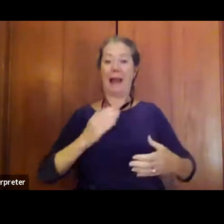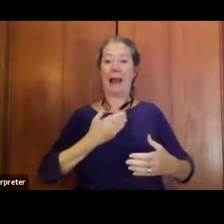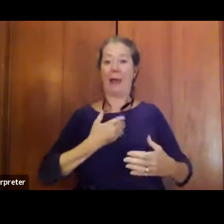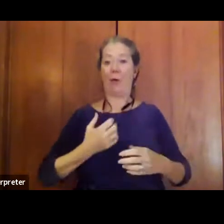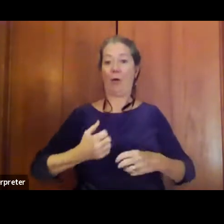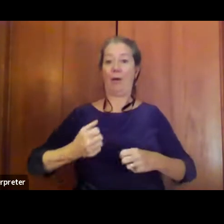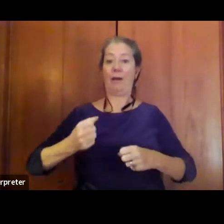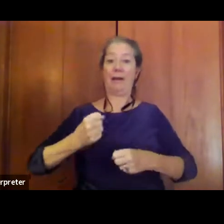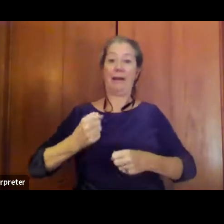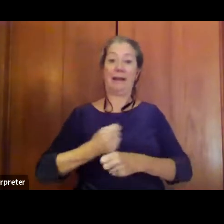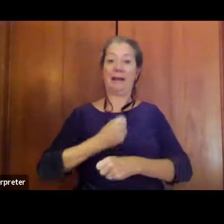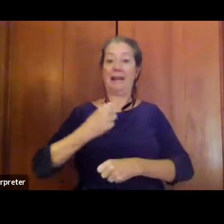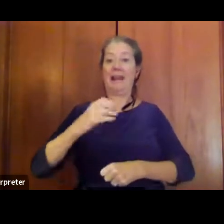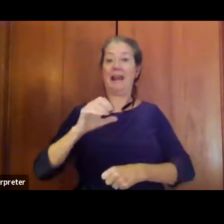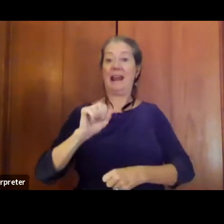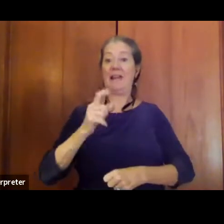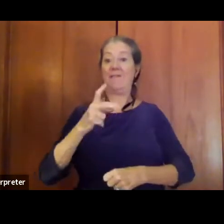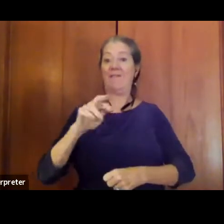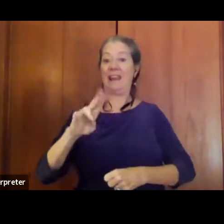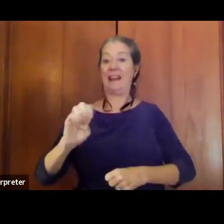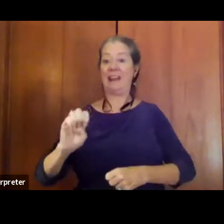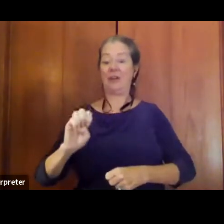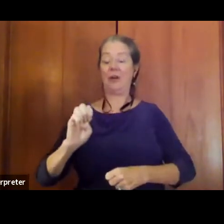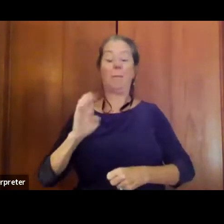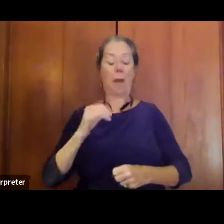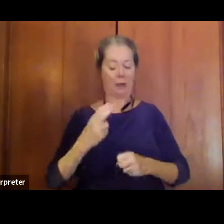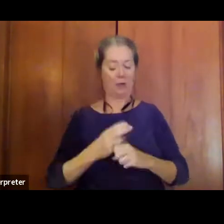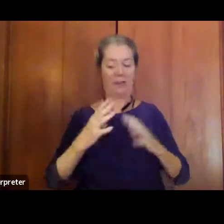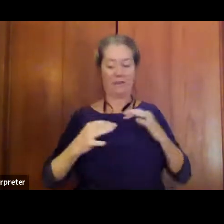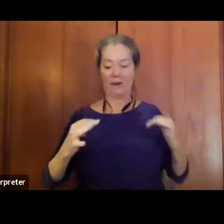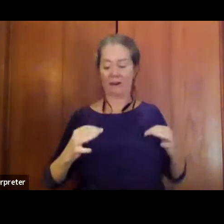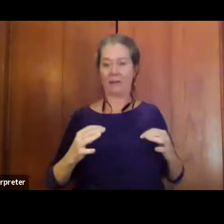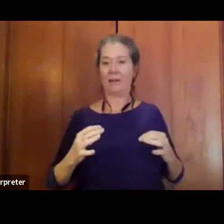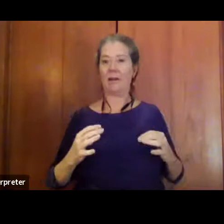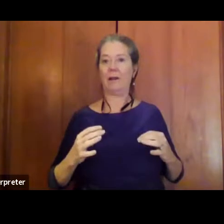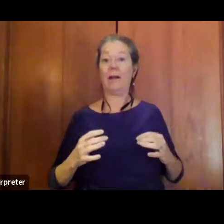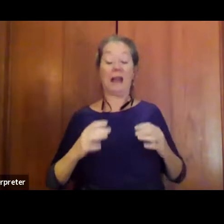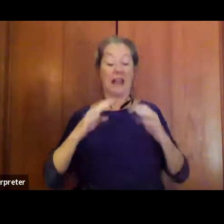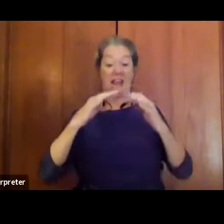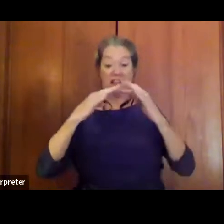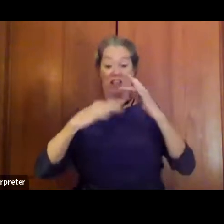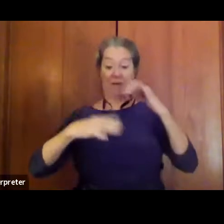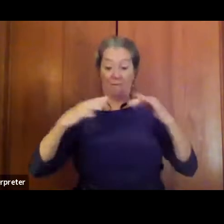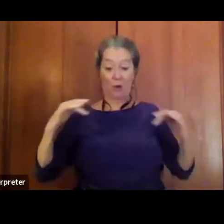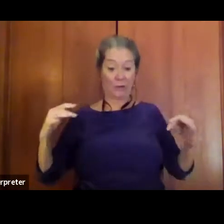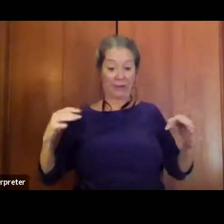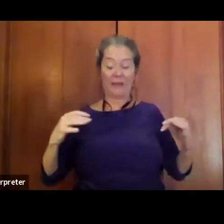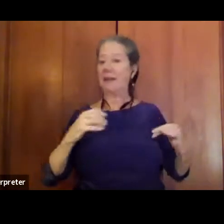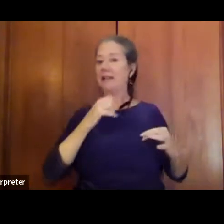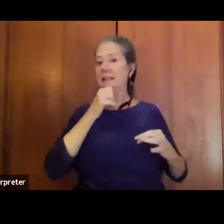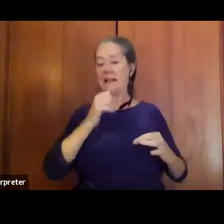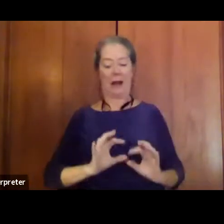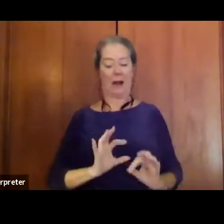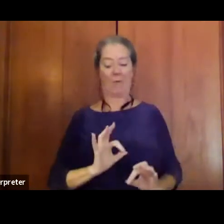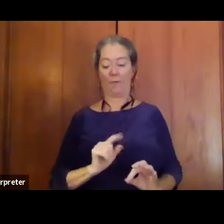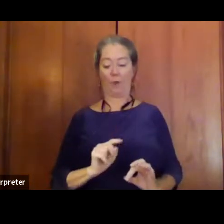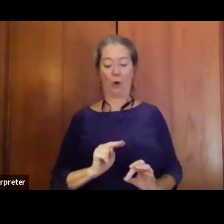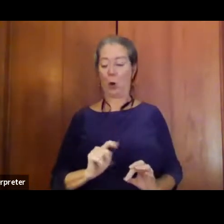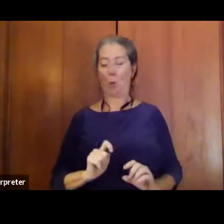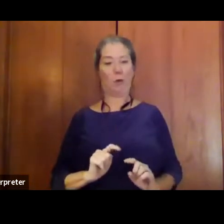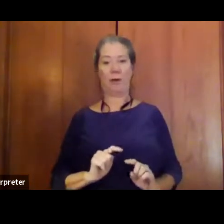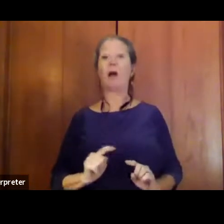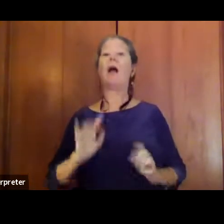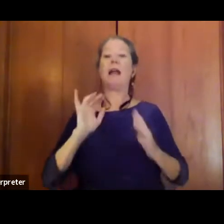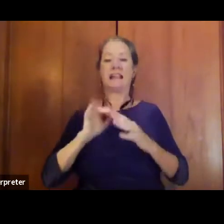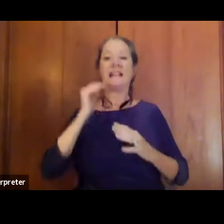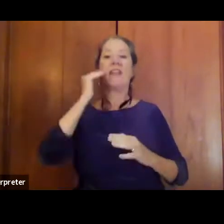diversity, pero con ganas. We can't allow diversity to be a footnote. We need it to be the headline. That way,